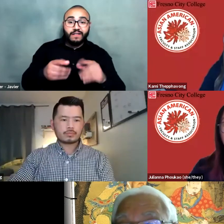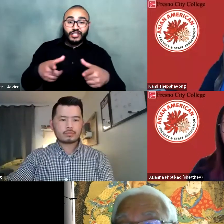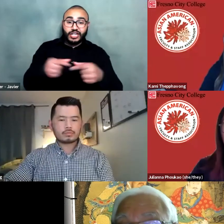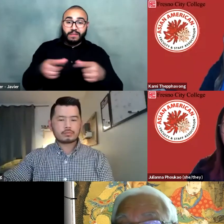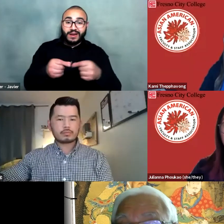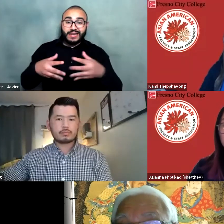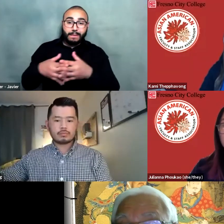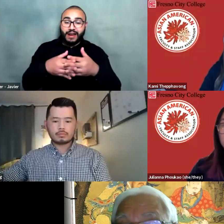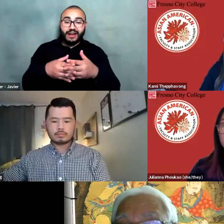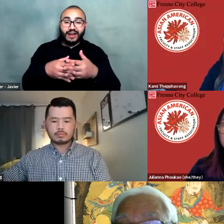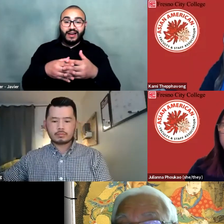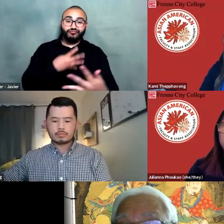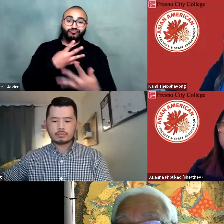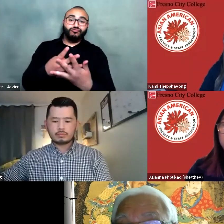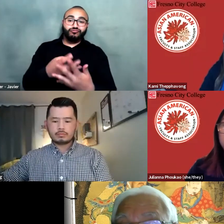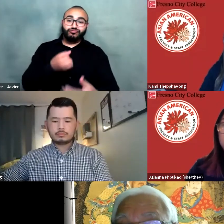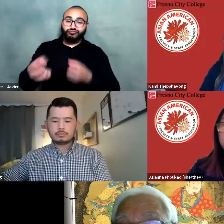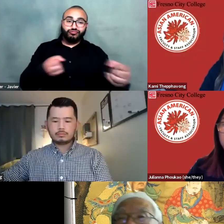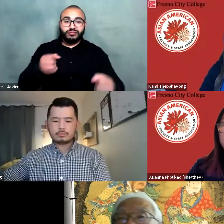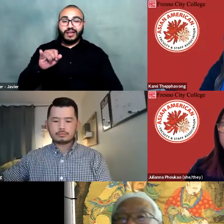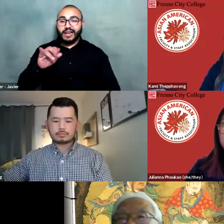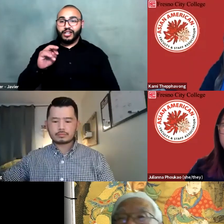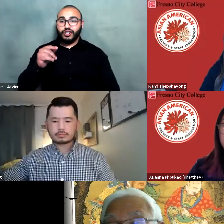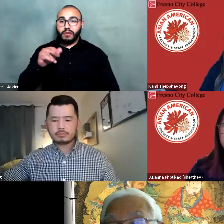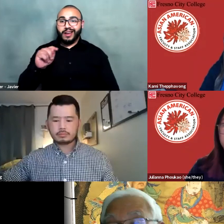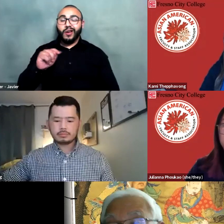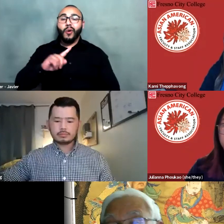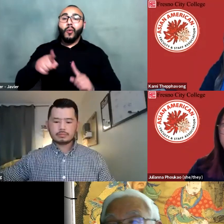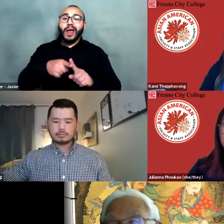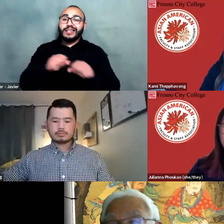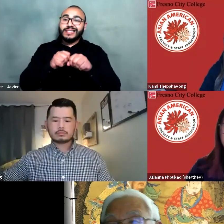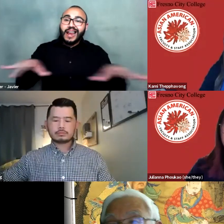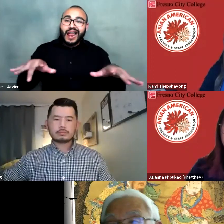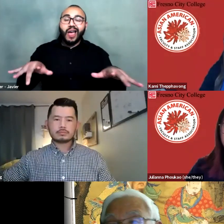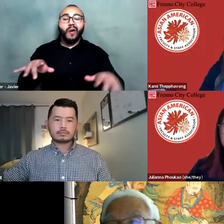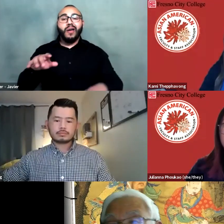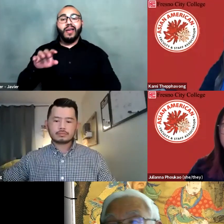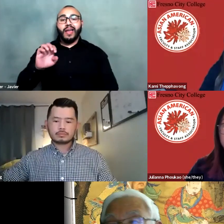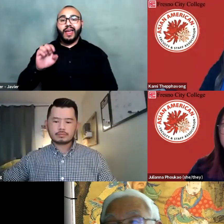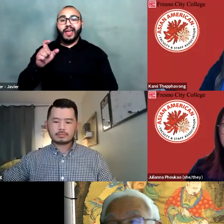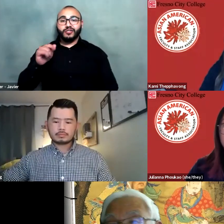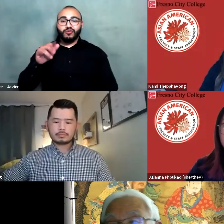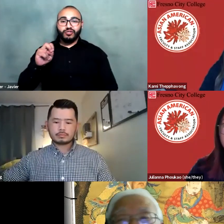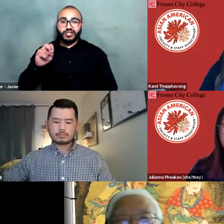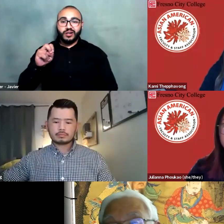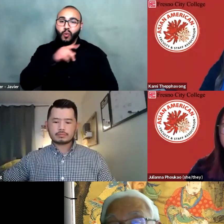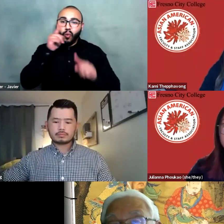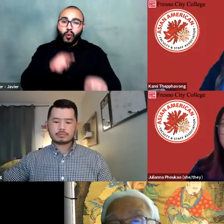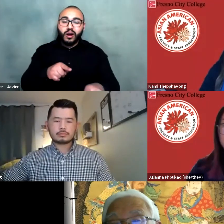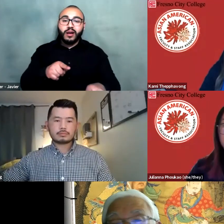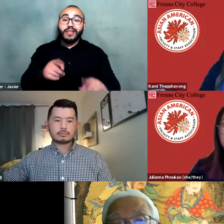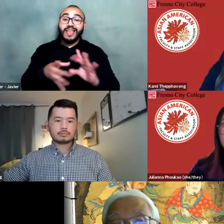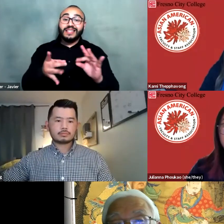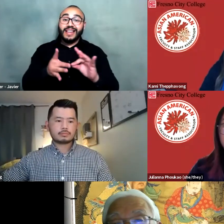sent out the exclusion order to all Japanese, they said aliens and